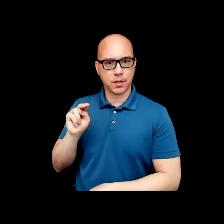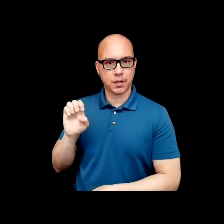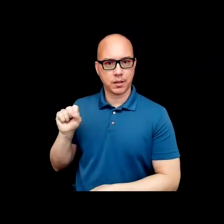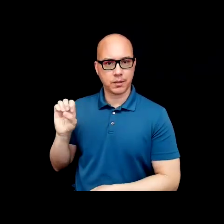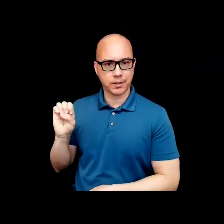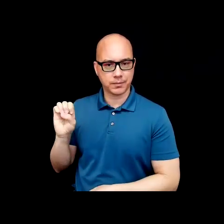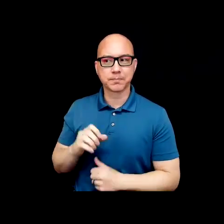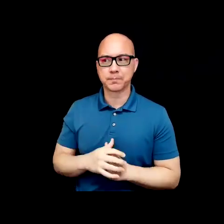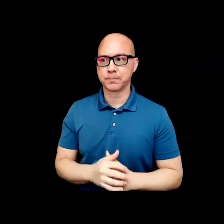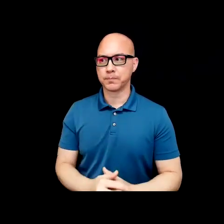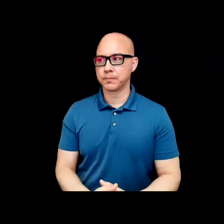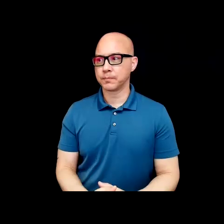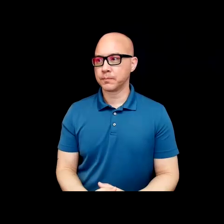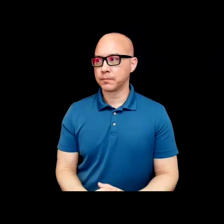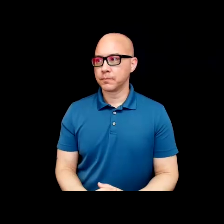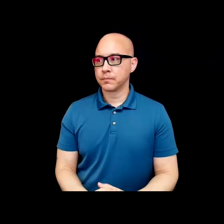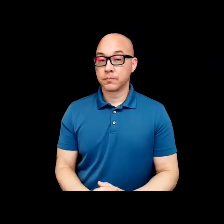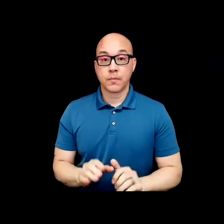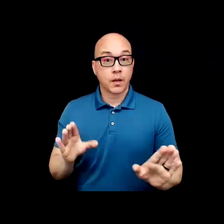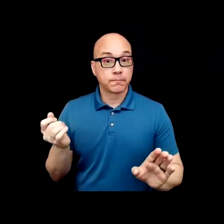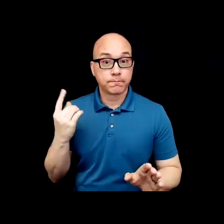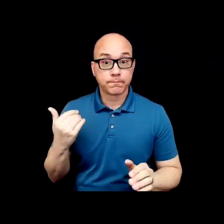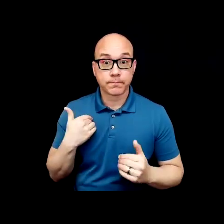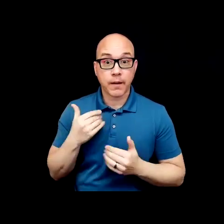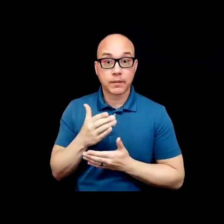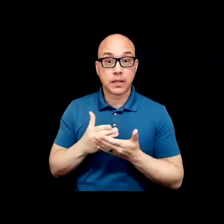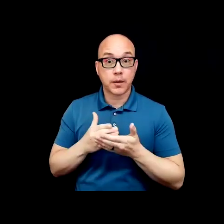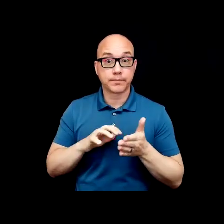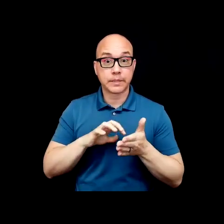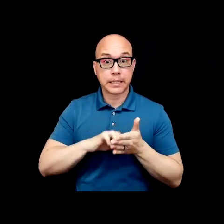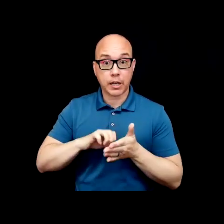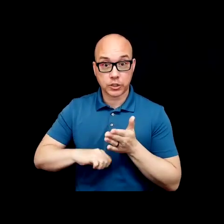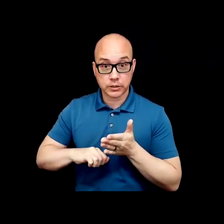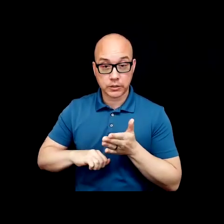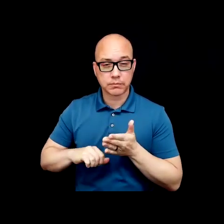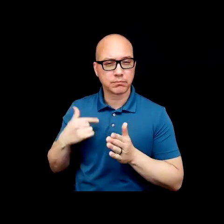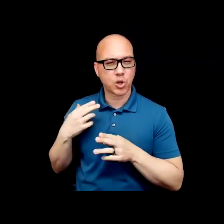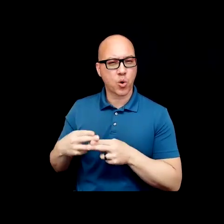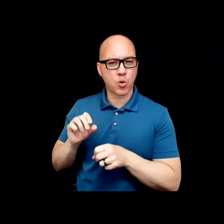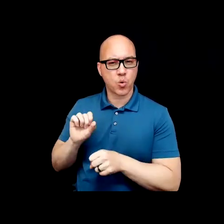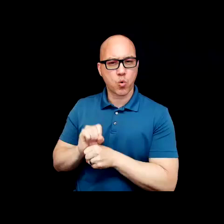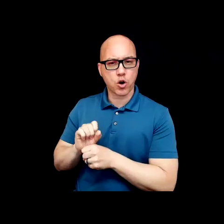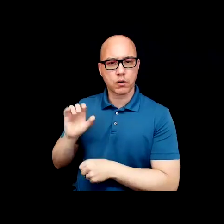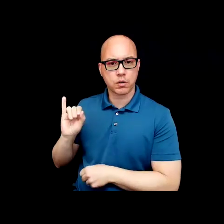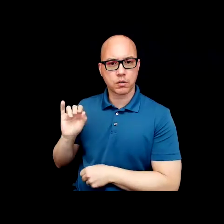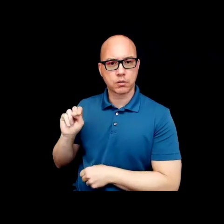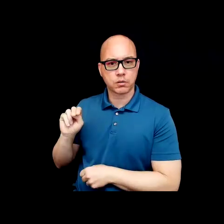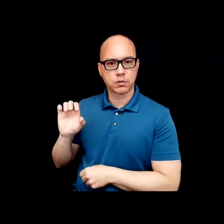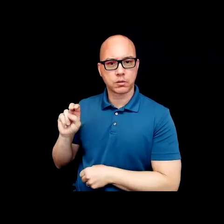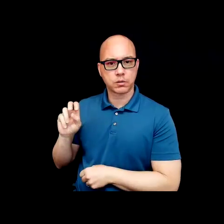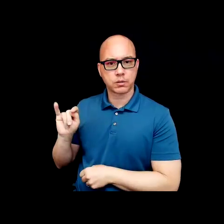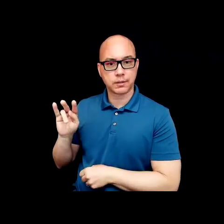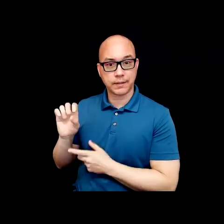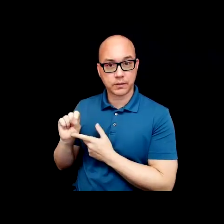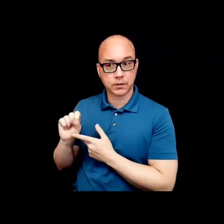Now, as I mentioned before, there are deductions called work incentives that may apply to lower a person's countable earnings for